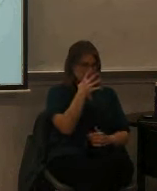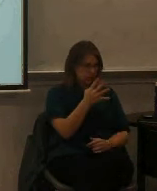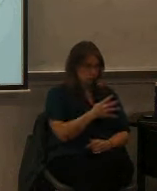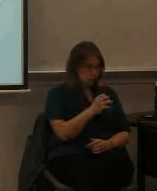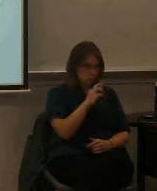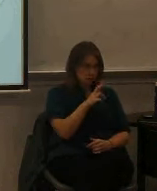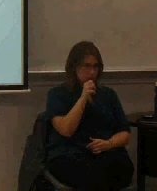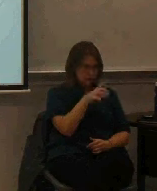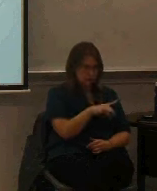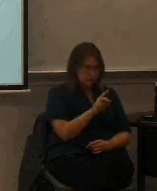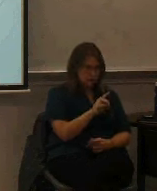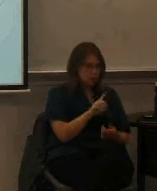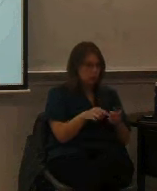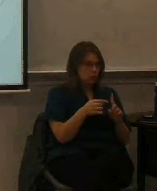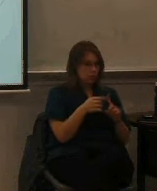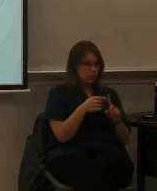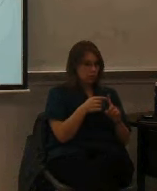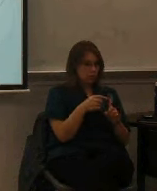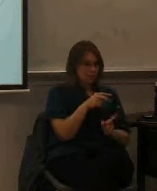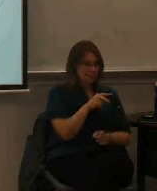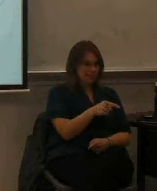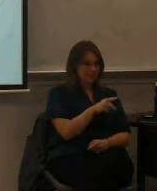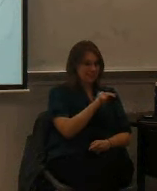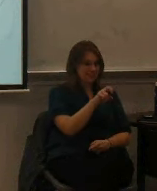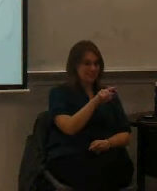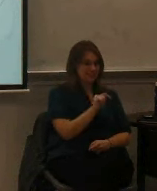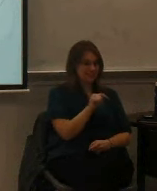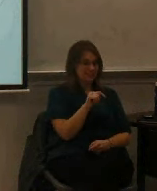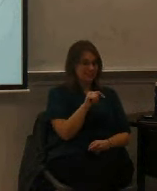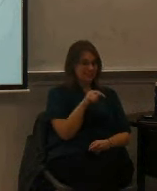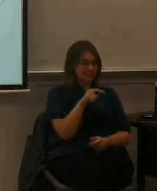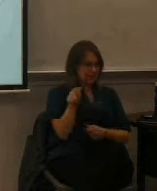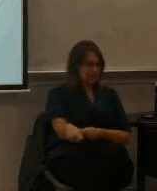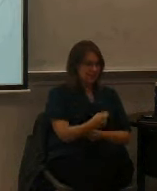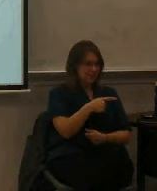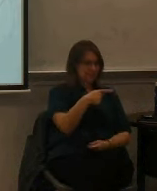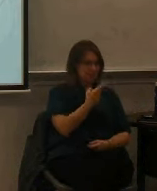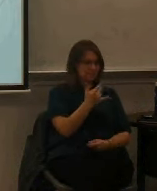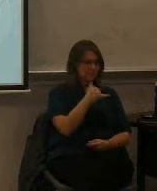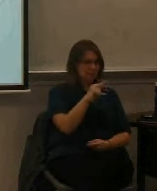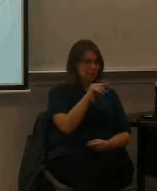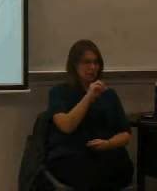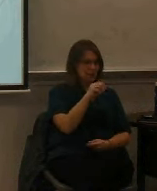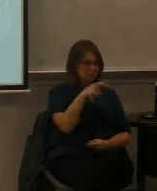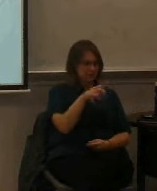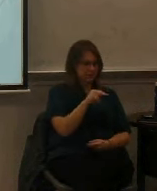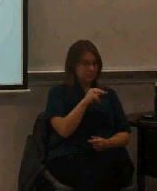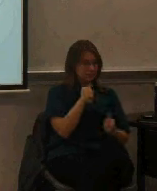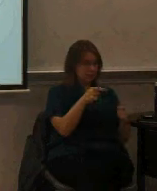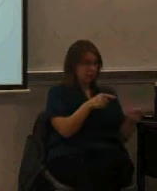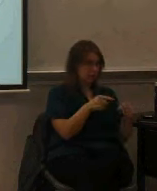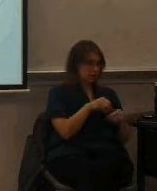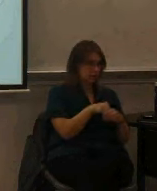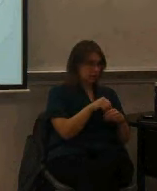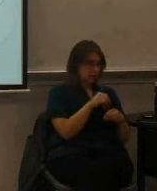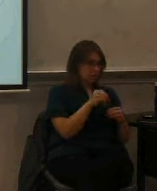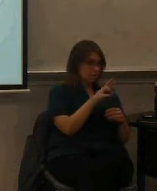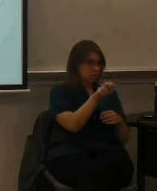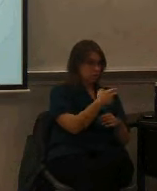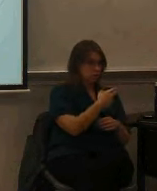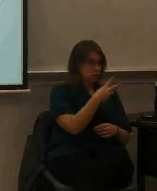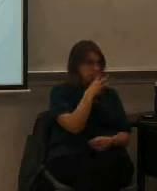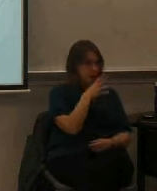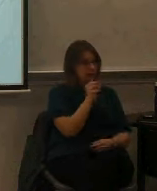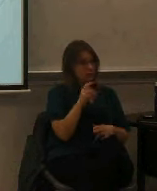ignored when net phytoplankton. And these can occur in lakes, and particular marine systems, and they